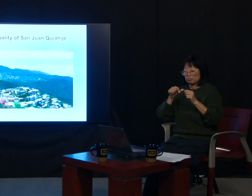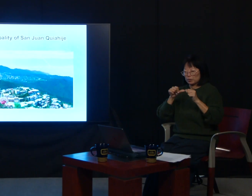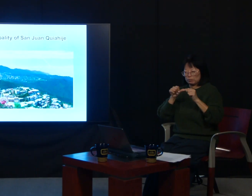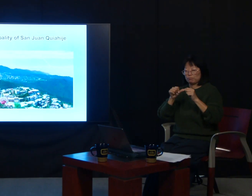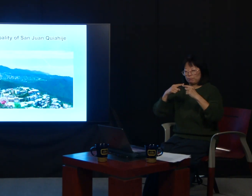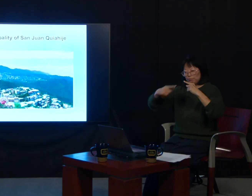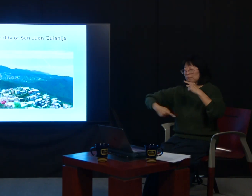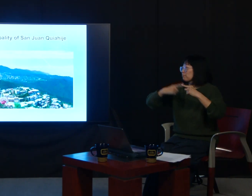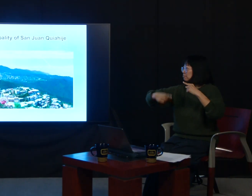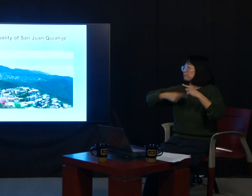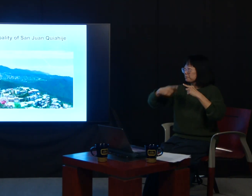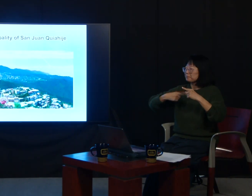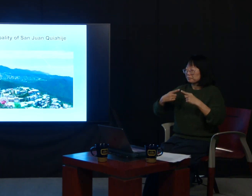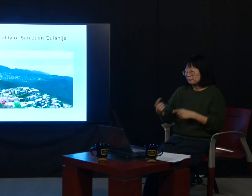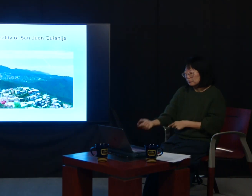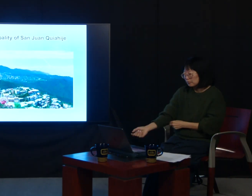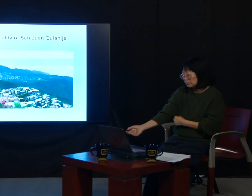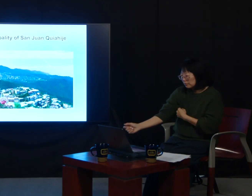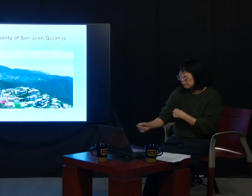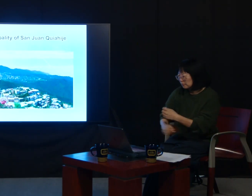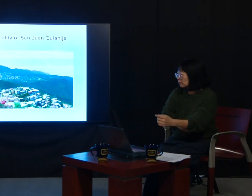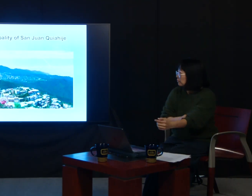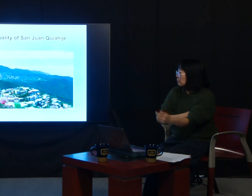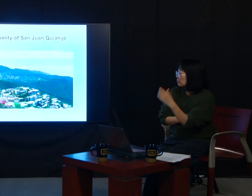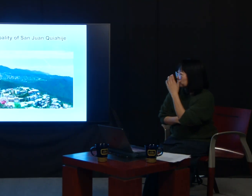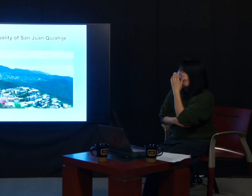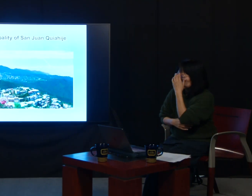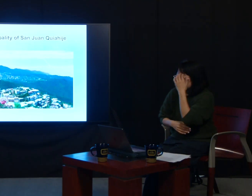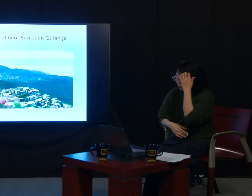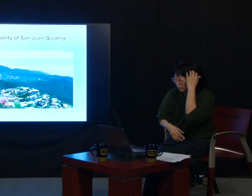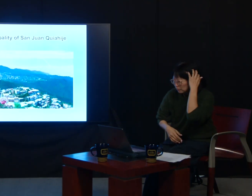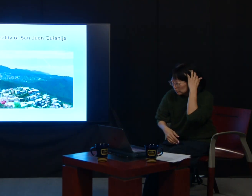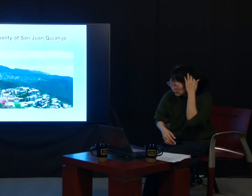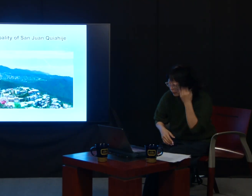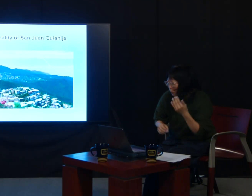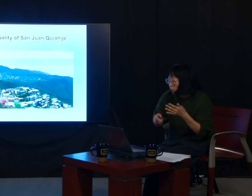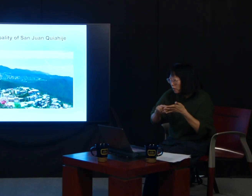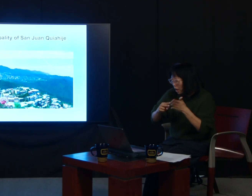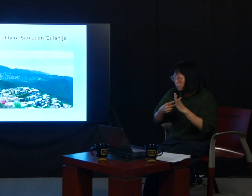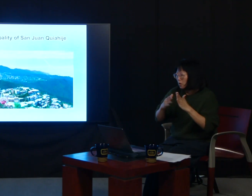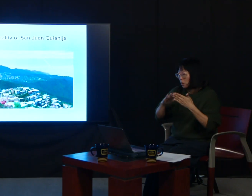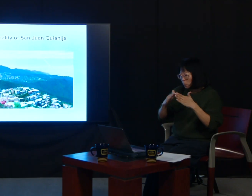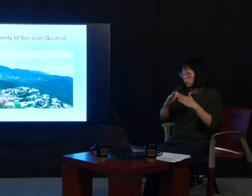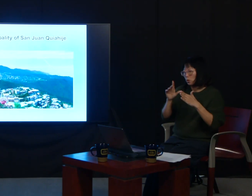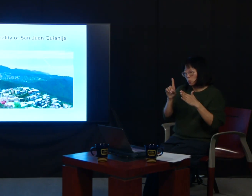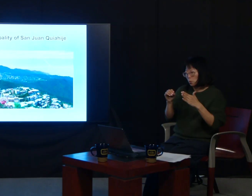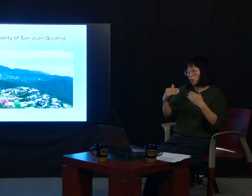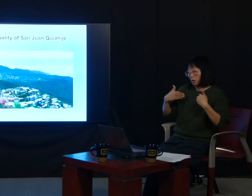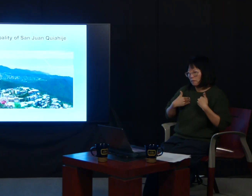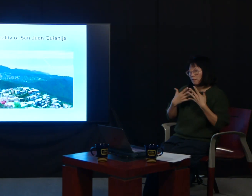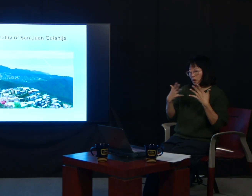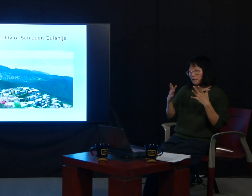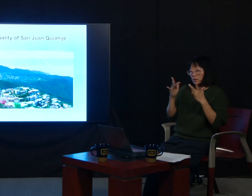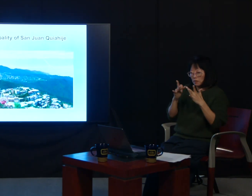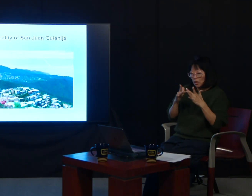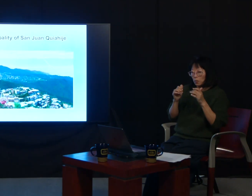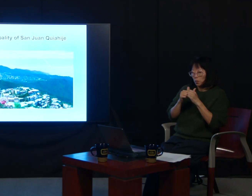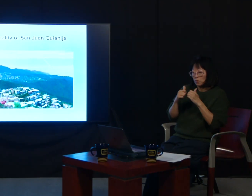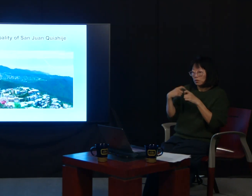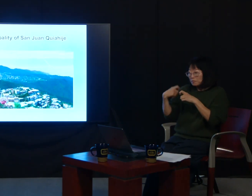home, and they would do this on a cyclical cycle. So the communities do have a lot of contact with Spanish